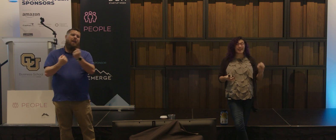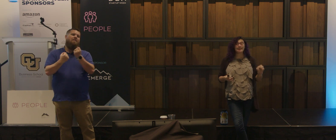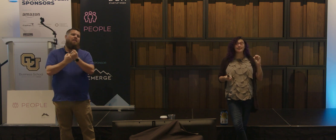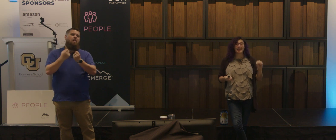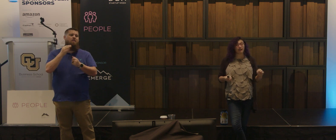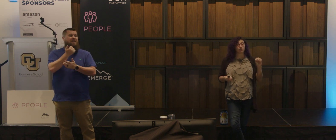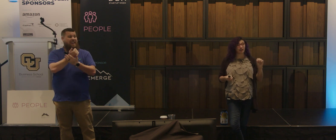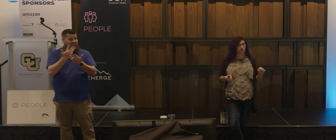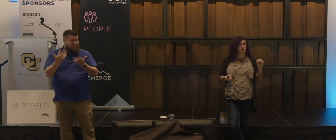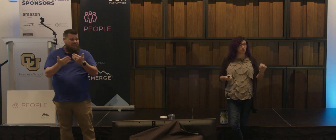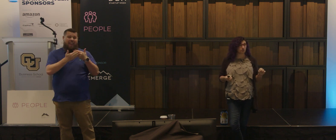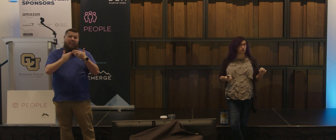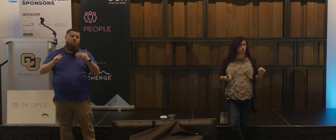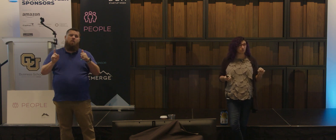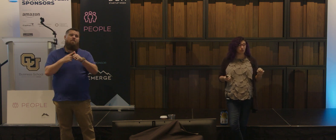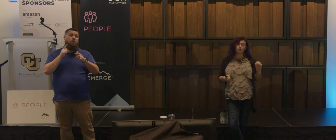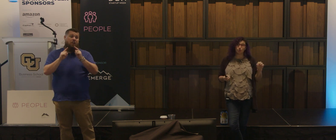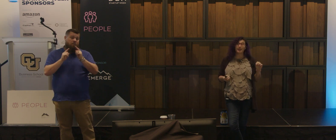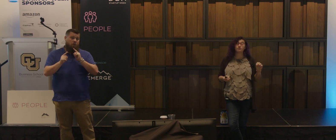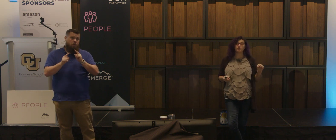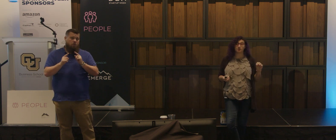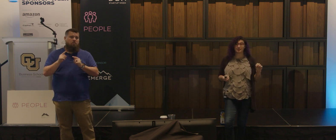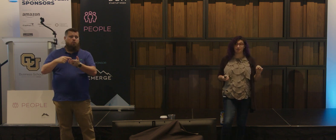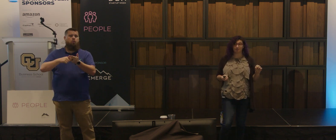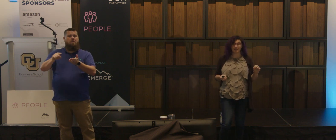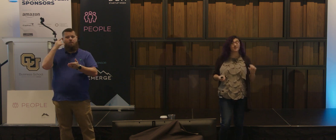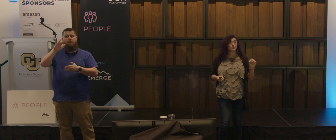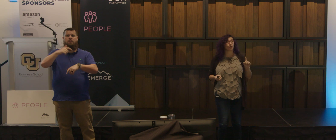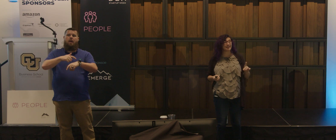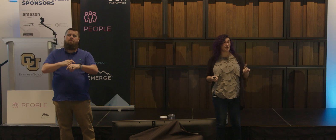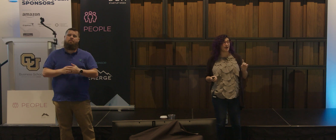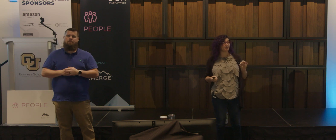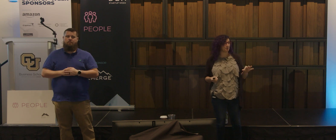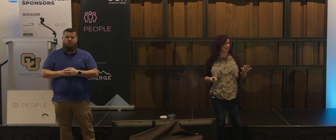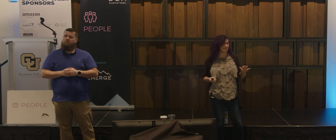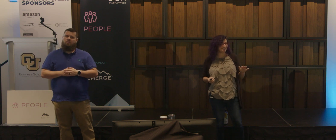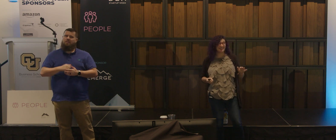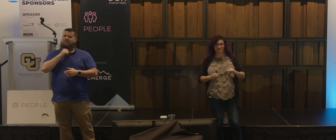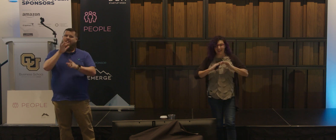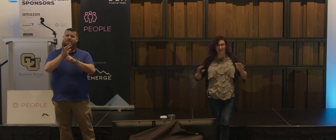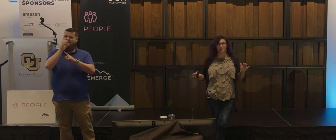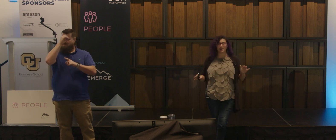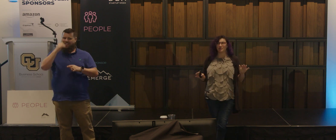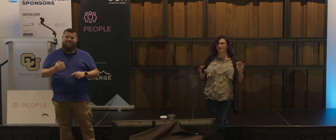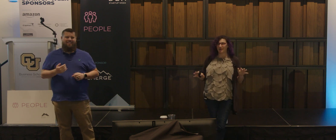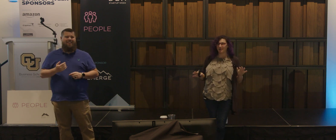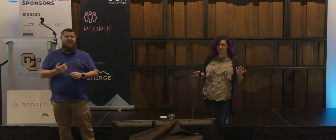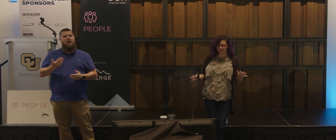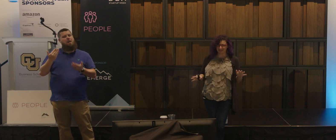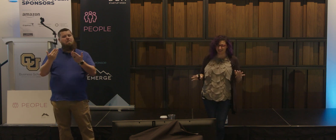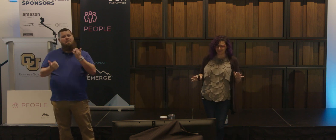of anything after that first interview, you pay for people's time. And this is a really unpopular opinion. It's actually probably the